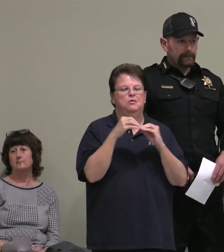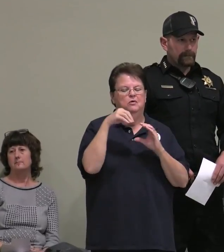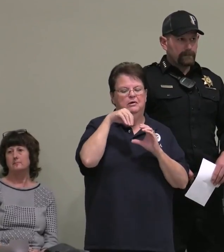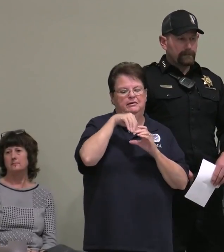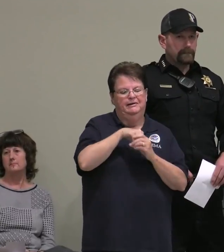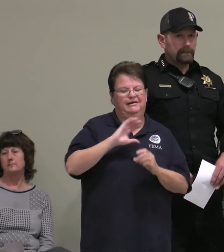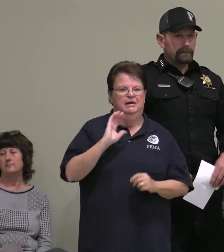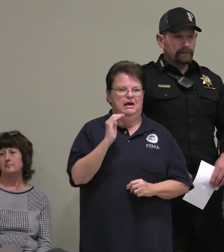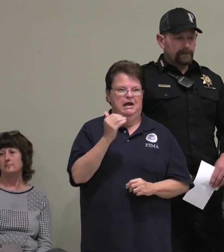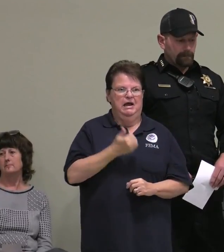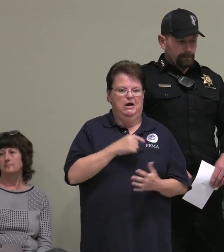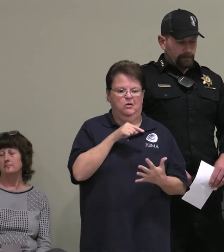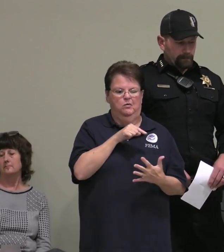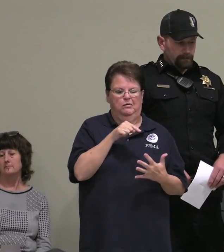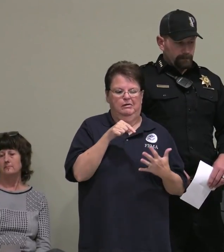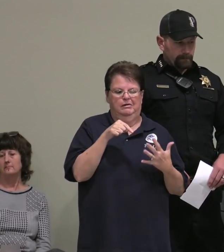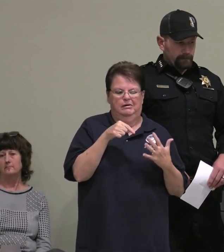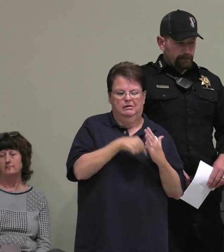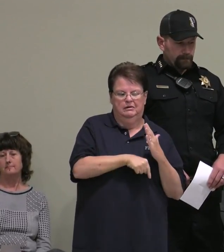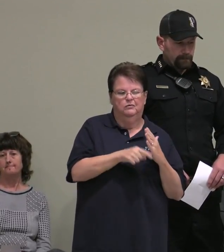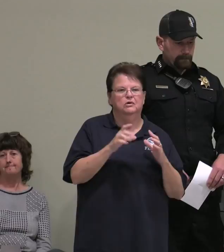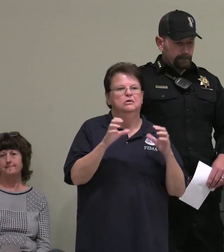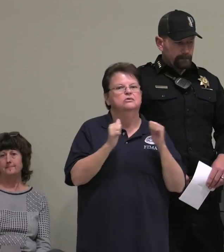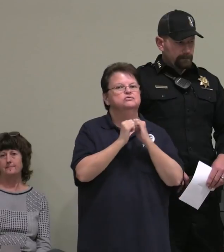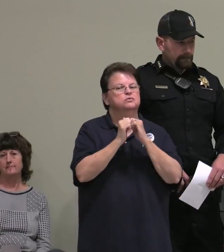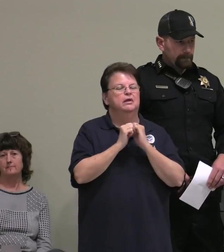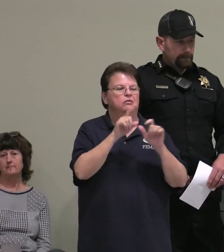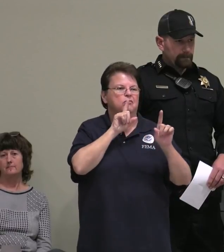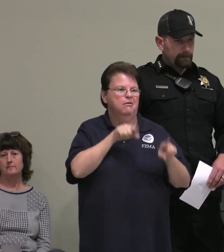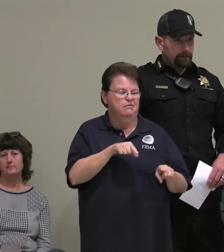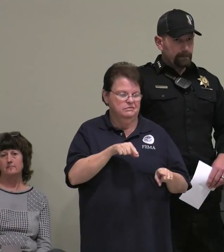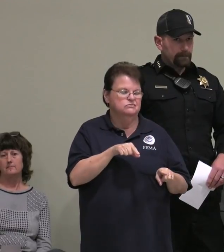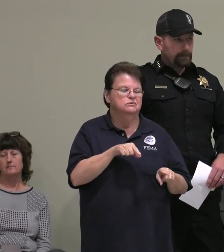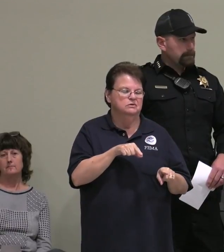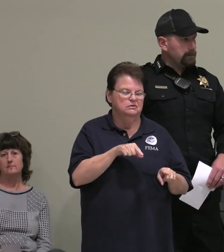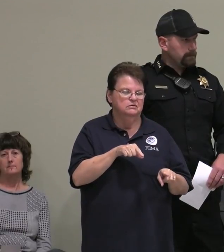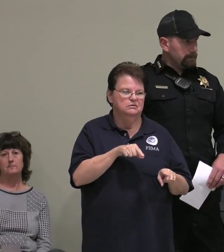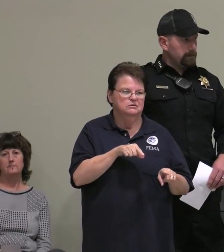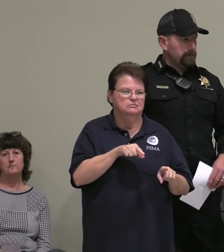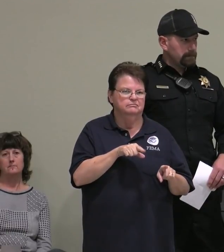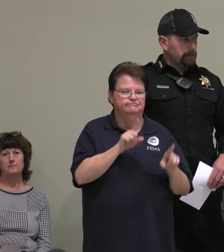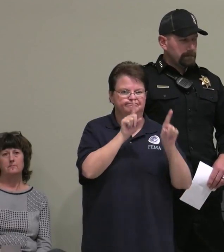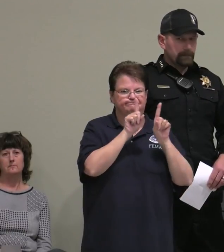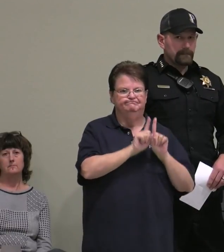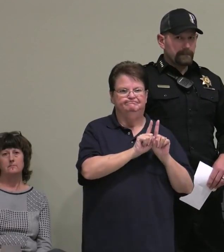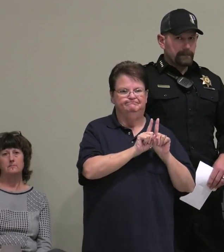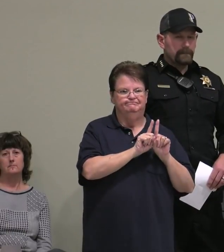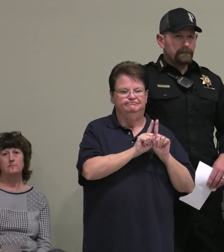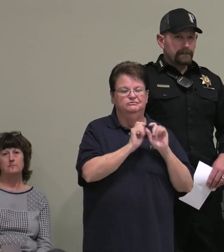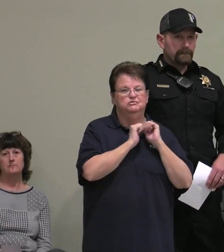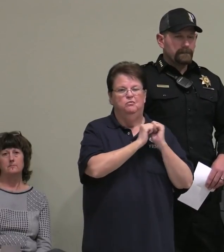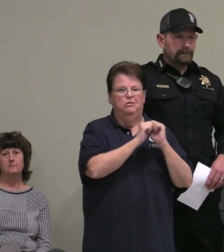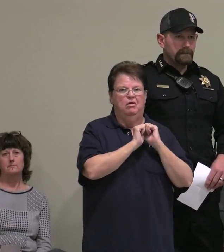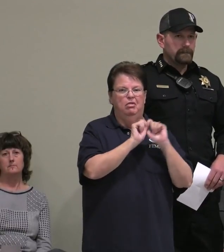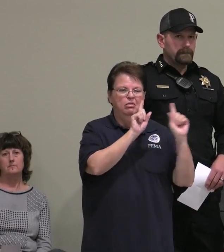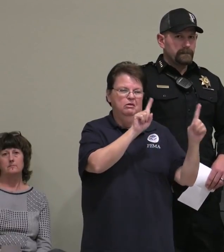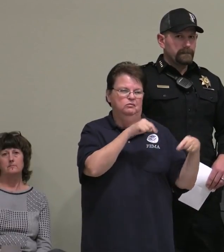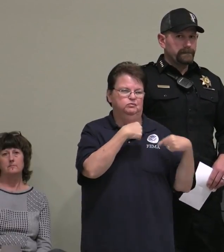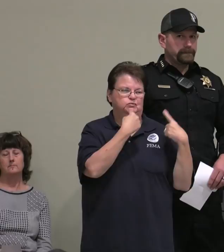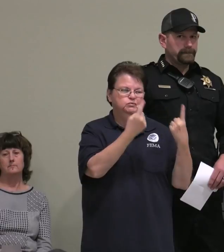our particular wheelhouse, and we're going to do it together because we've stood shoulder to shoulder through this entire thing to